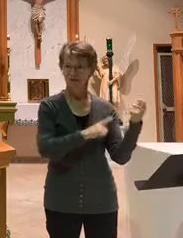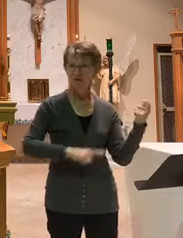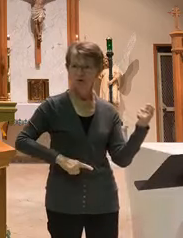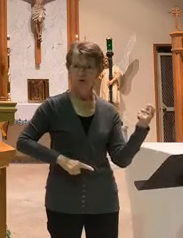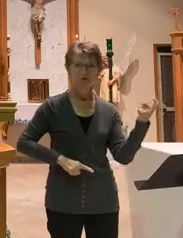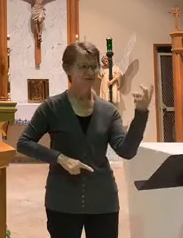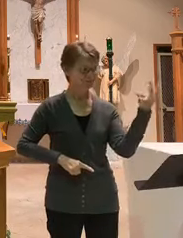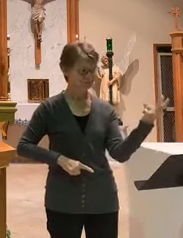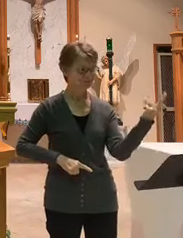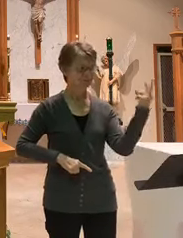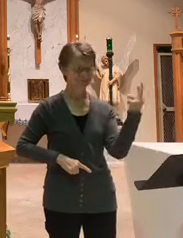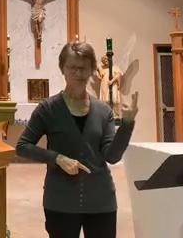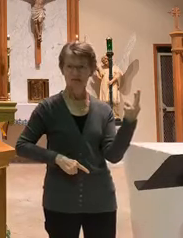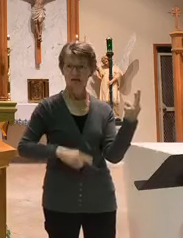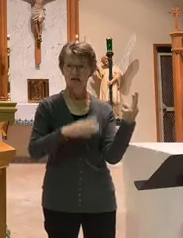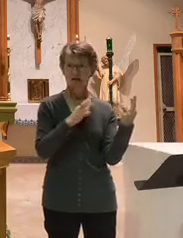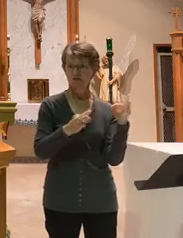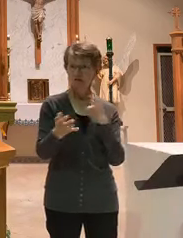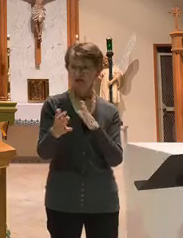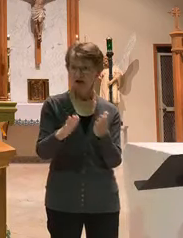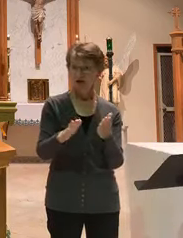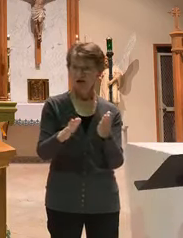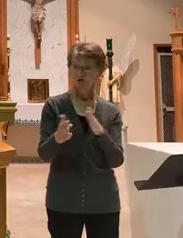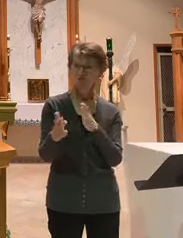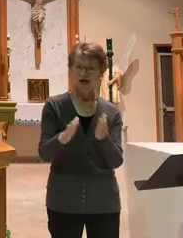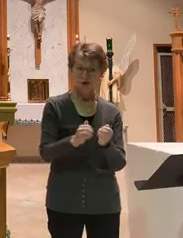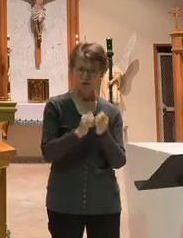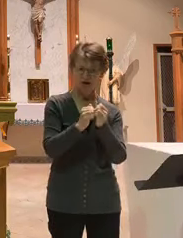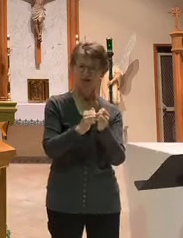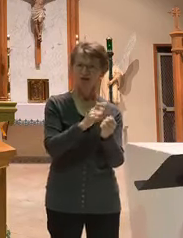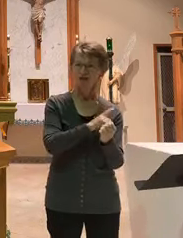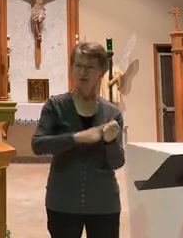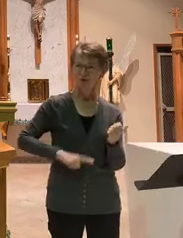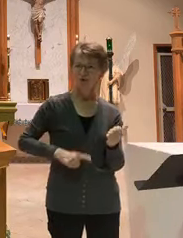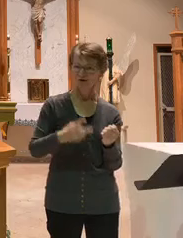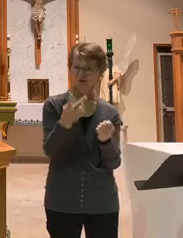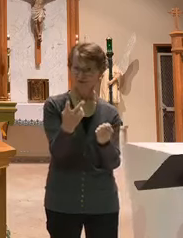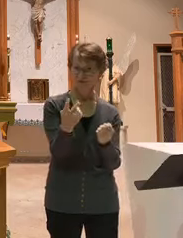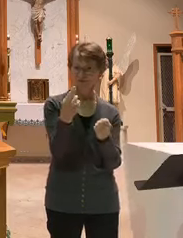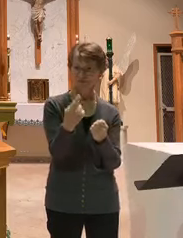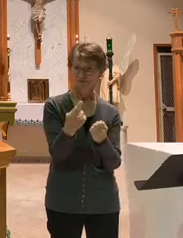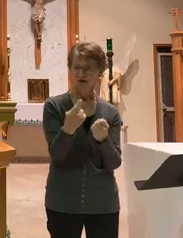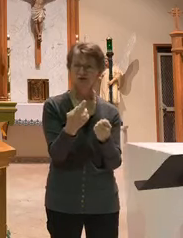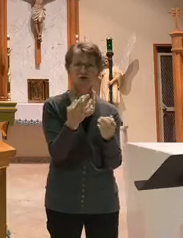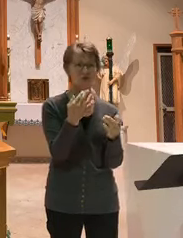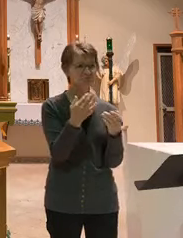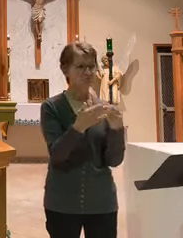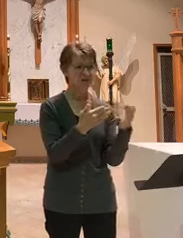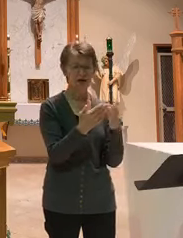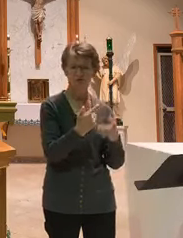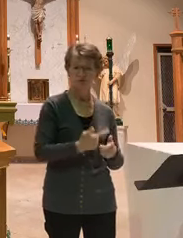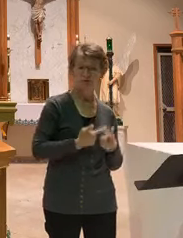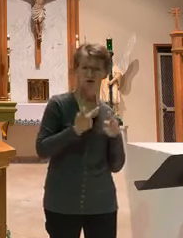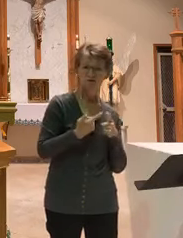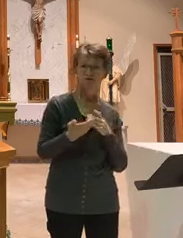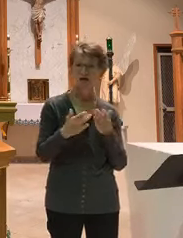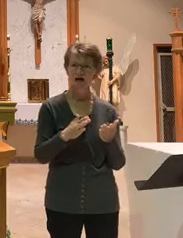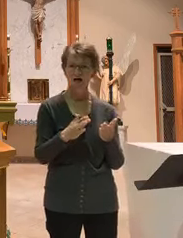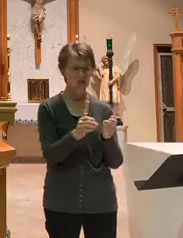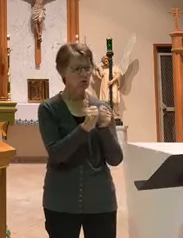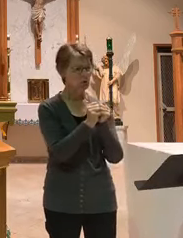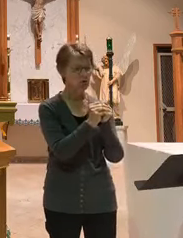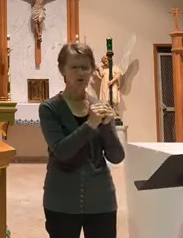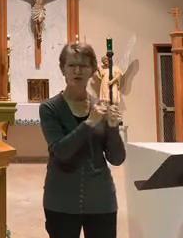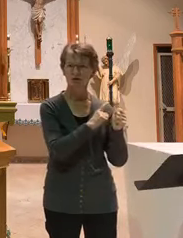Lord. So then, whether we live or die, we are the Lord's. For this is why